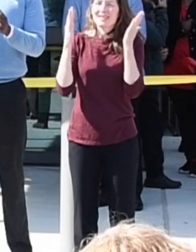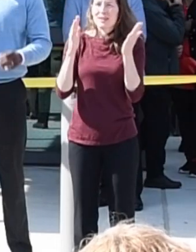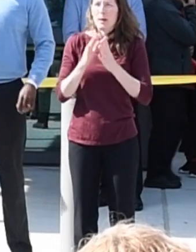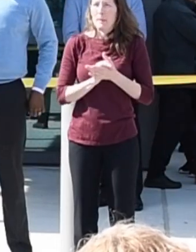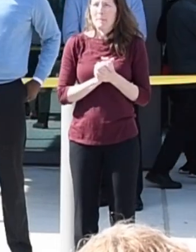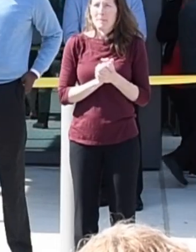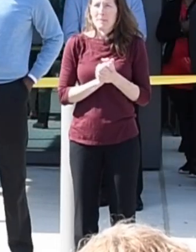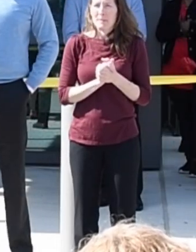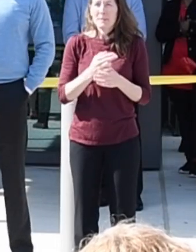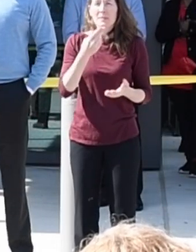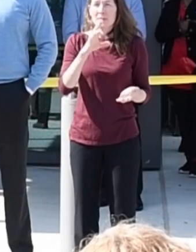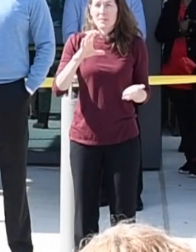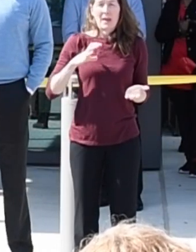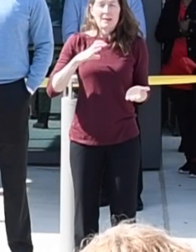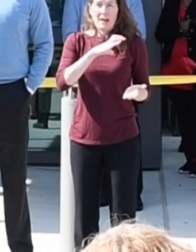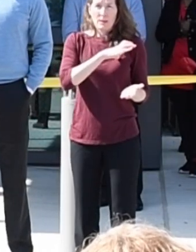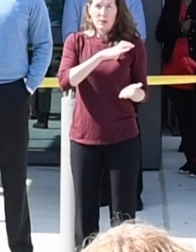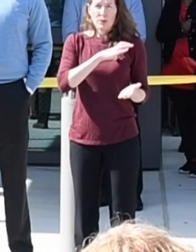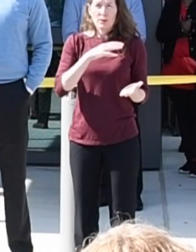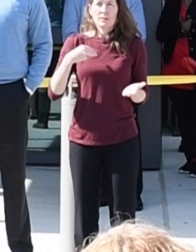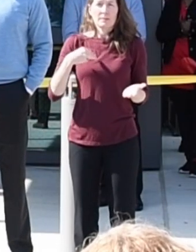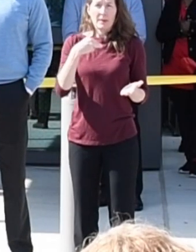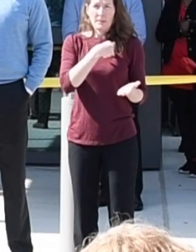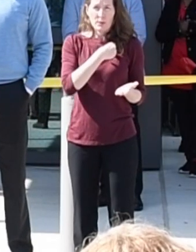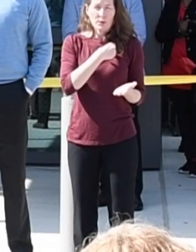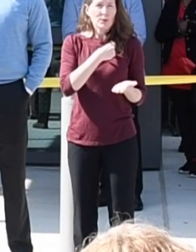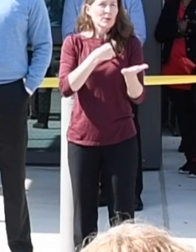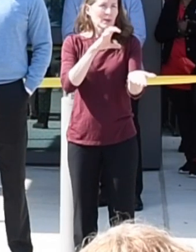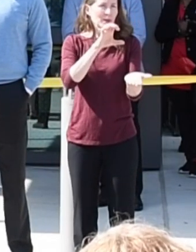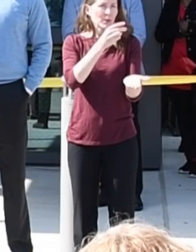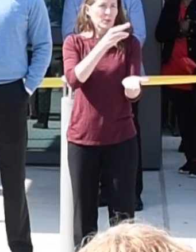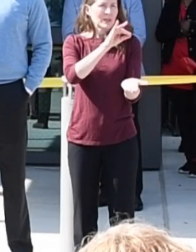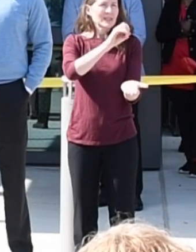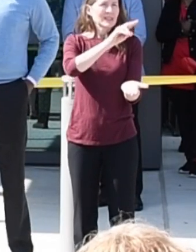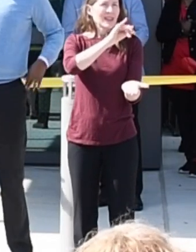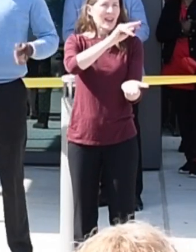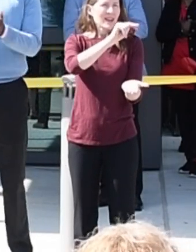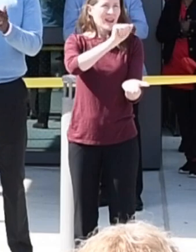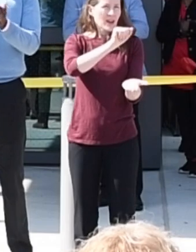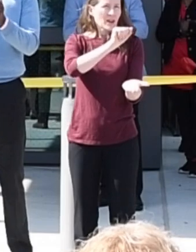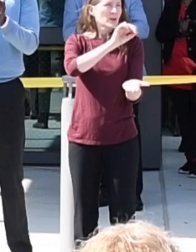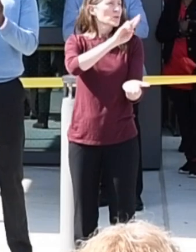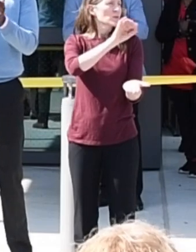another Howard County Council member, Christina Rigsby.